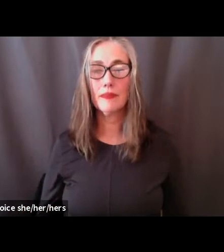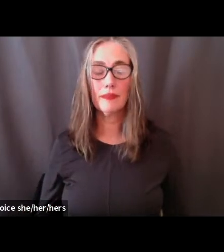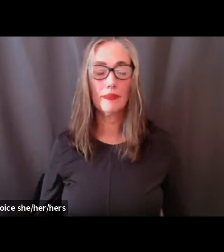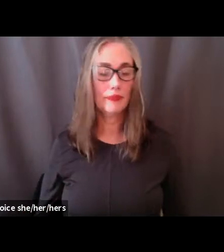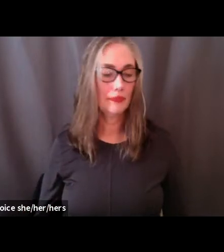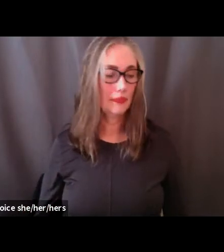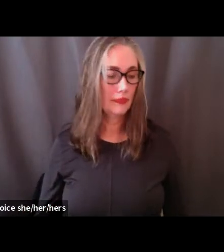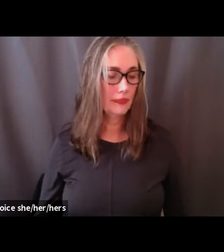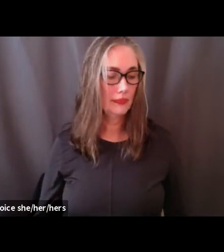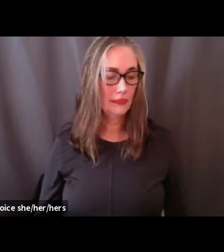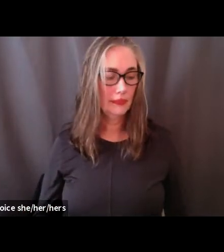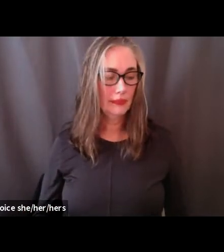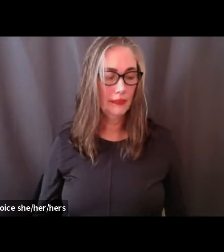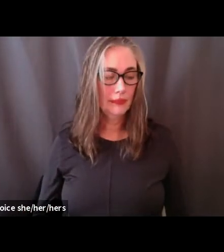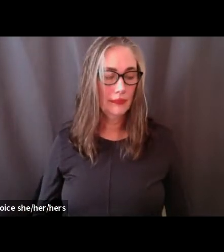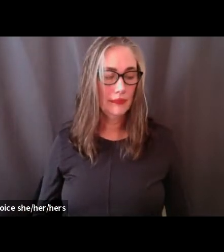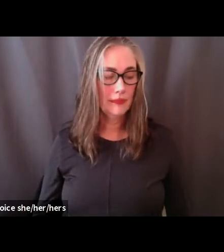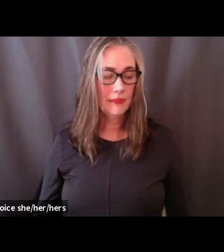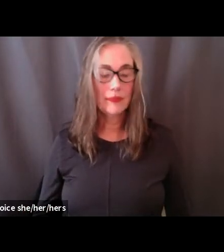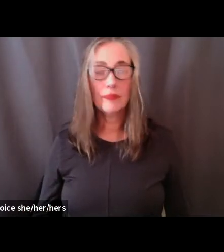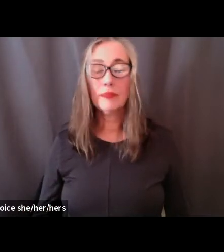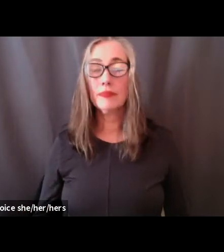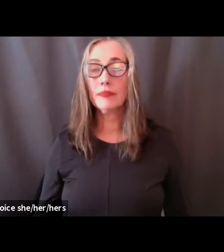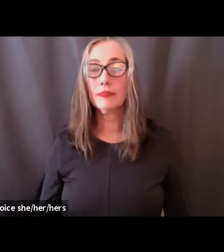Looks like it might have been a mistake.